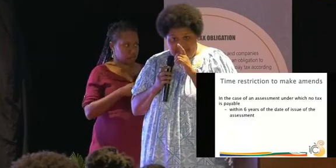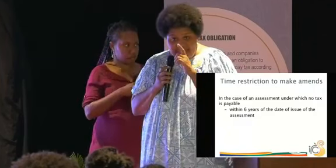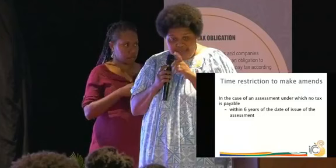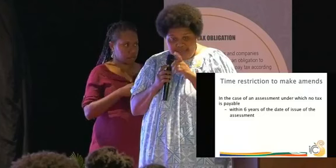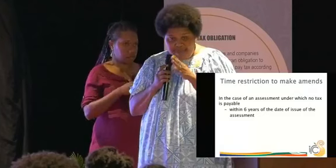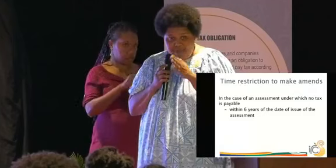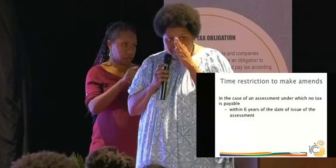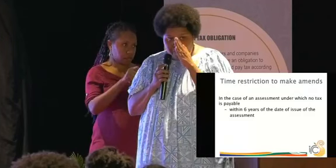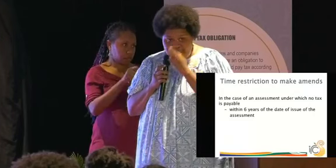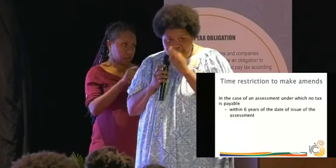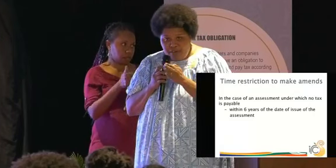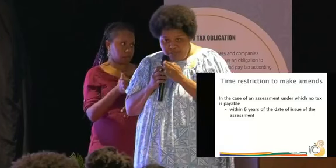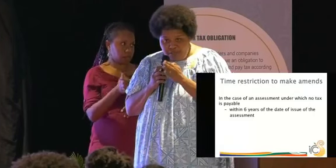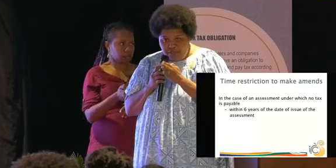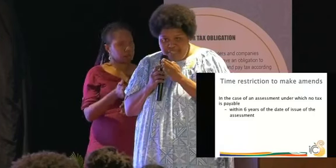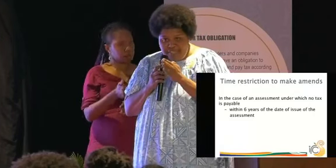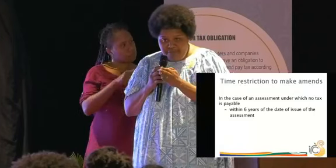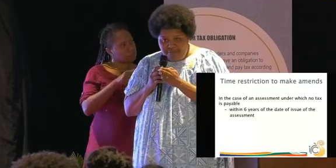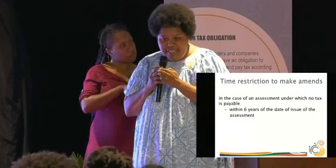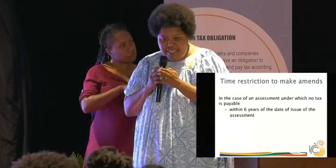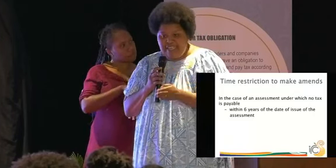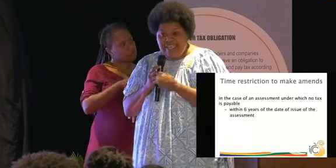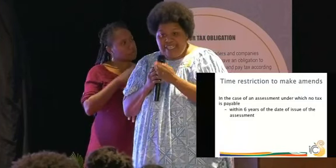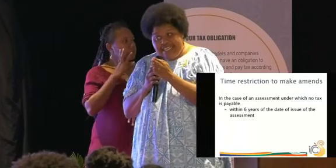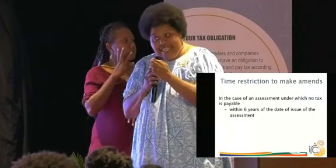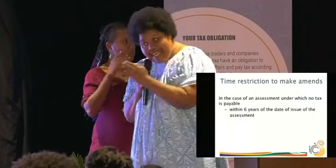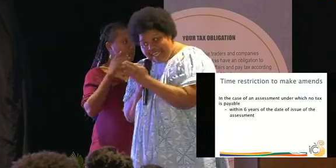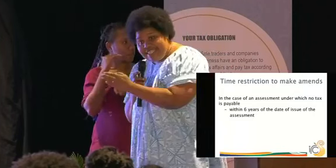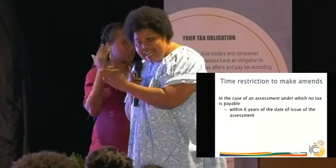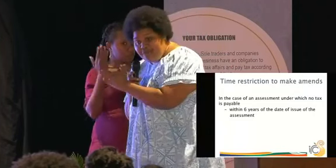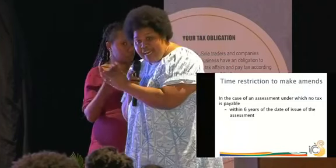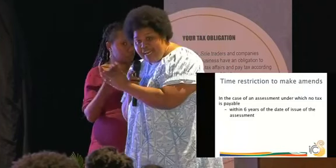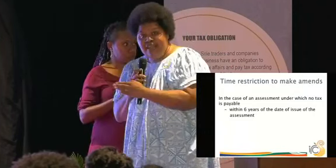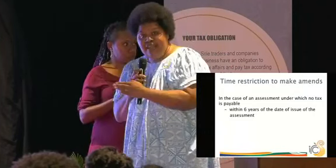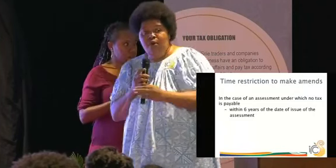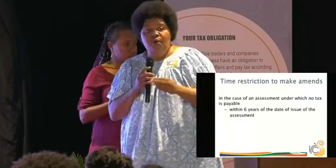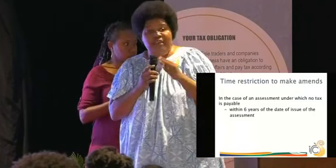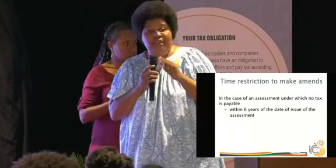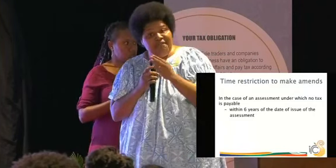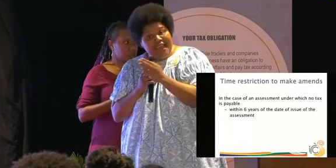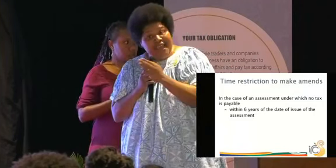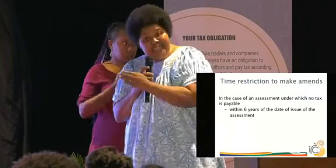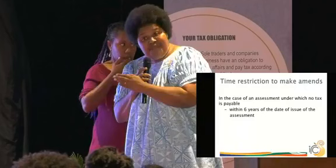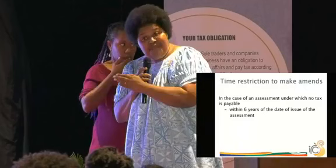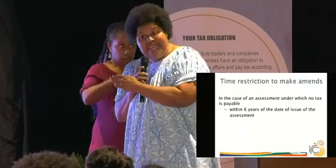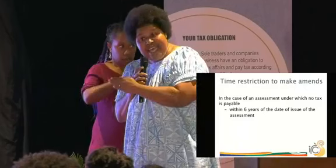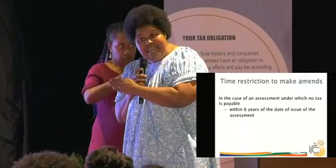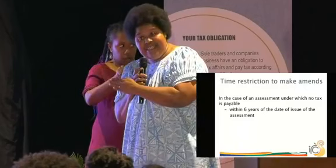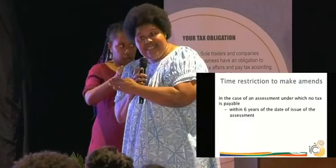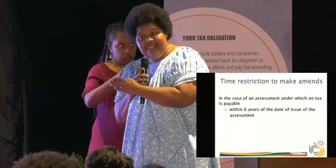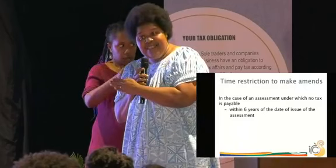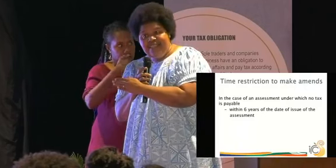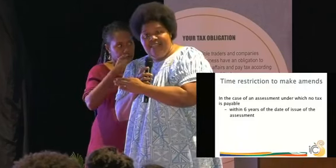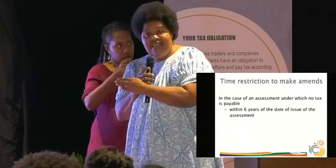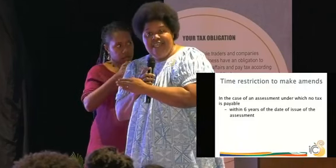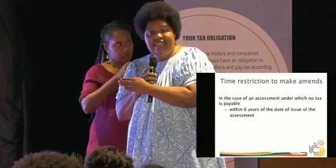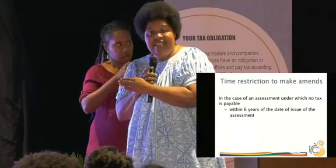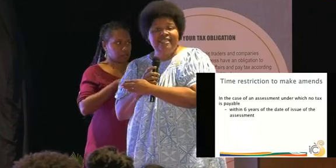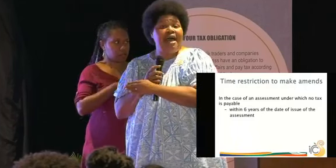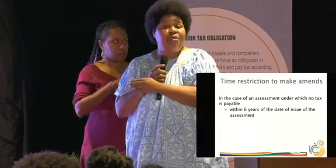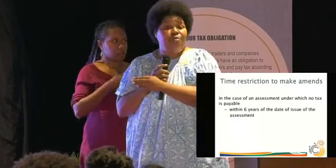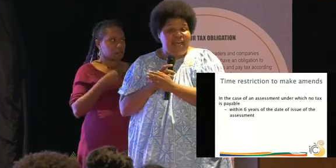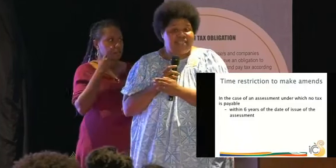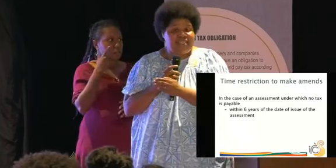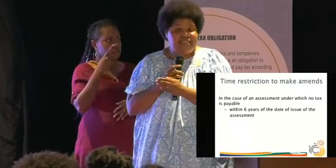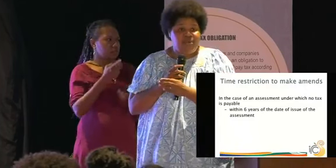time, when you receive that notice of assessment, 6 years down the line, if we find something else that